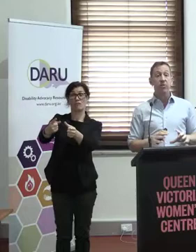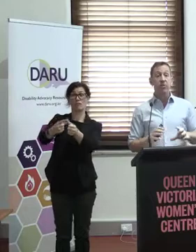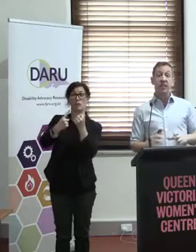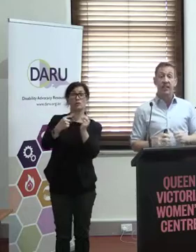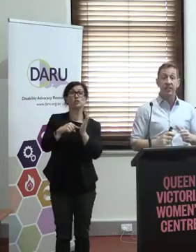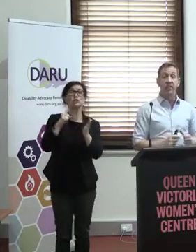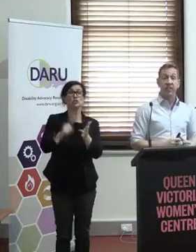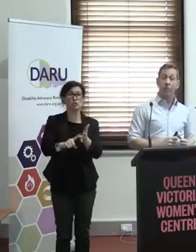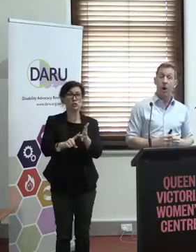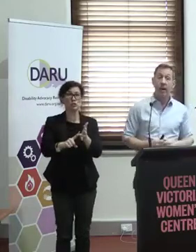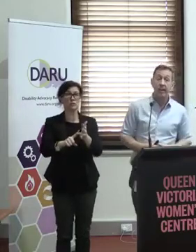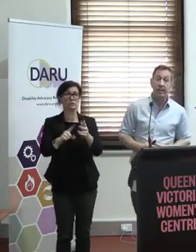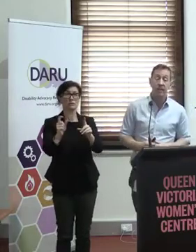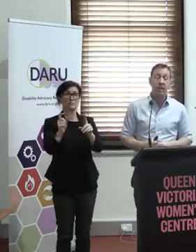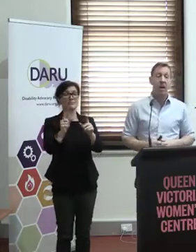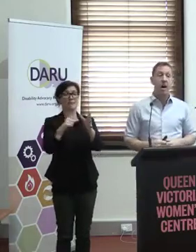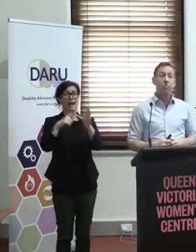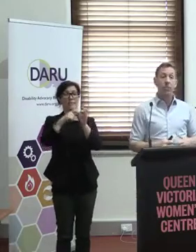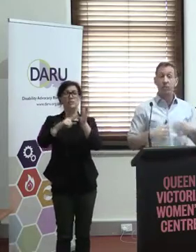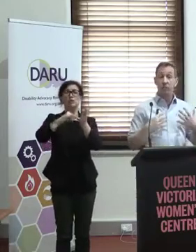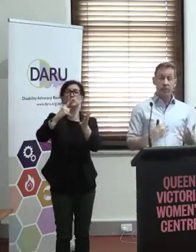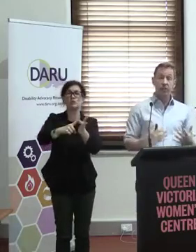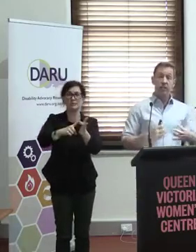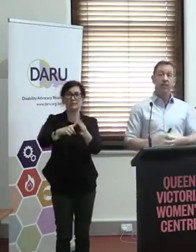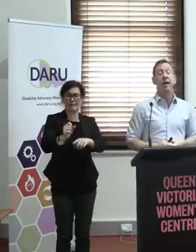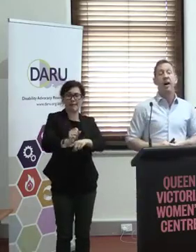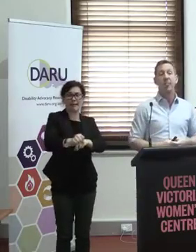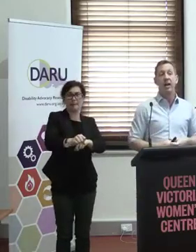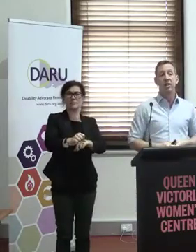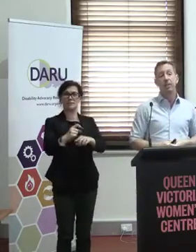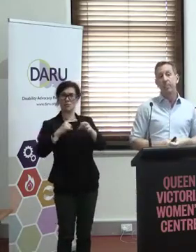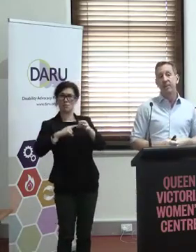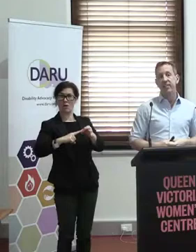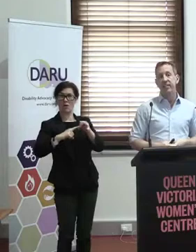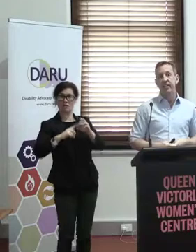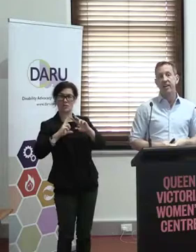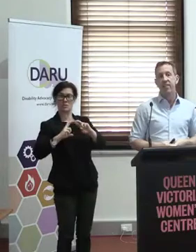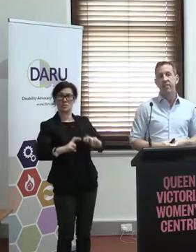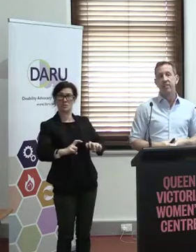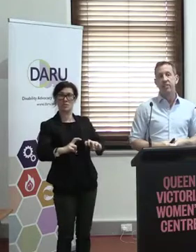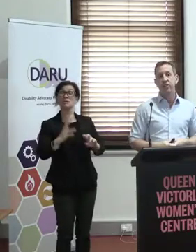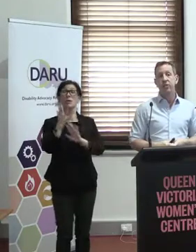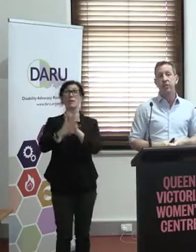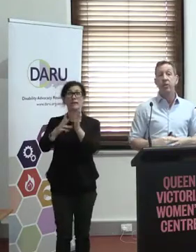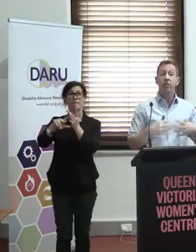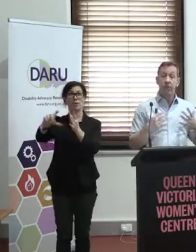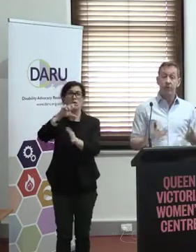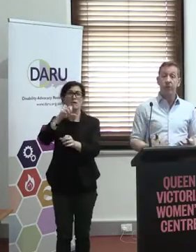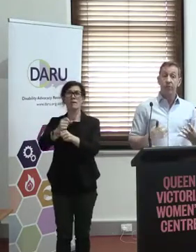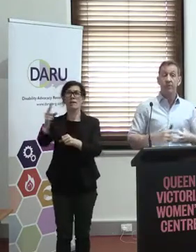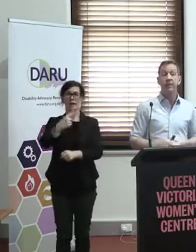to the Abuse and Neglect Inquiry, which included a commitment by the Victorian Government